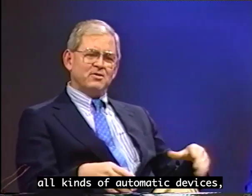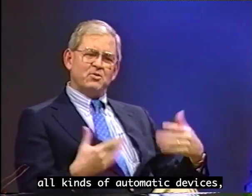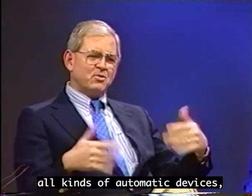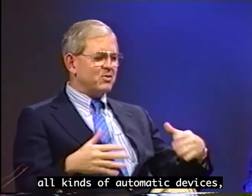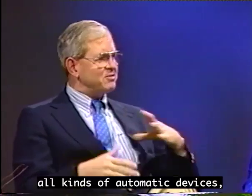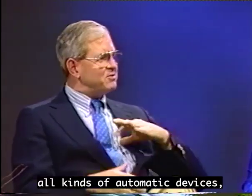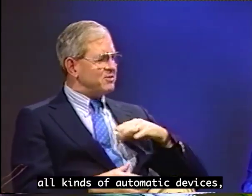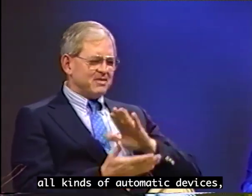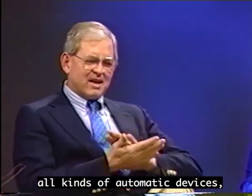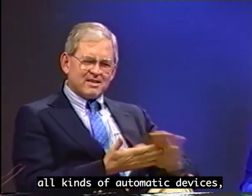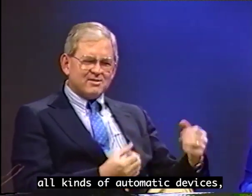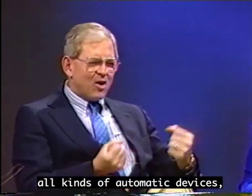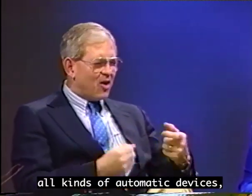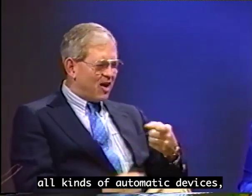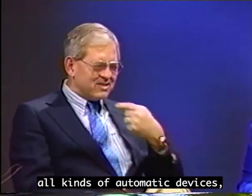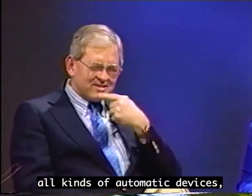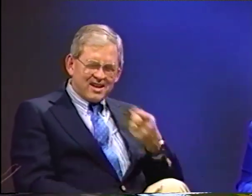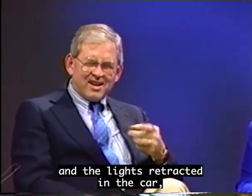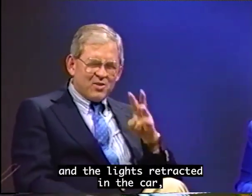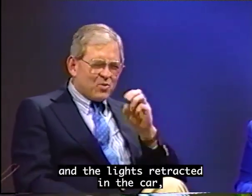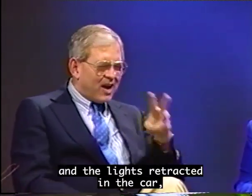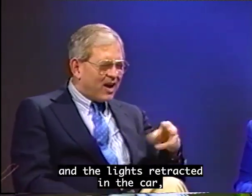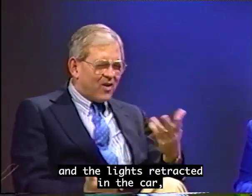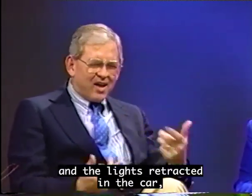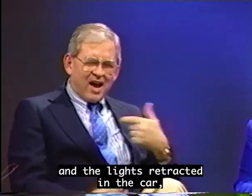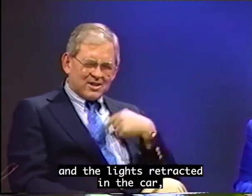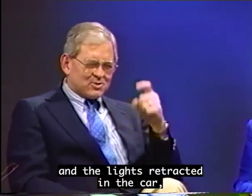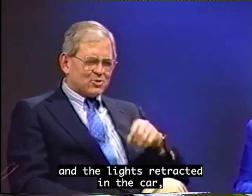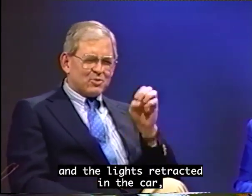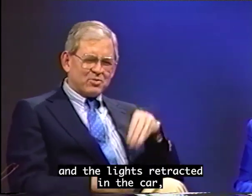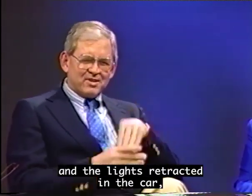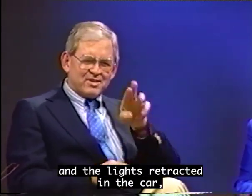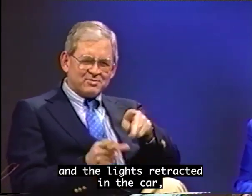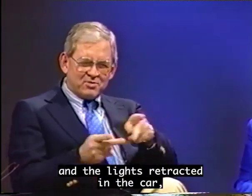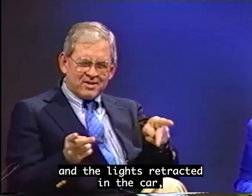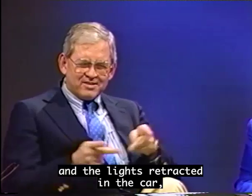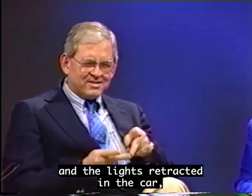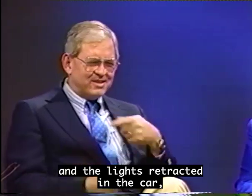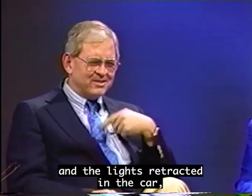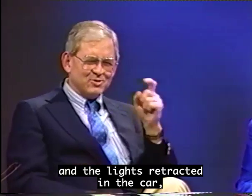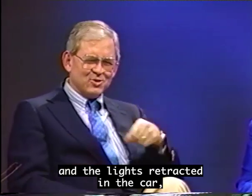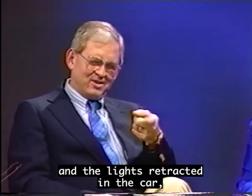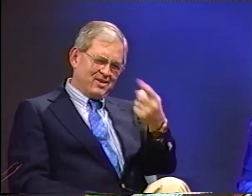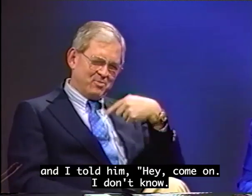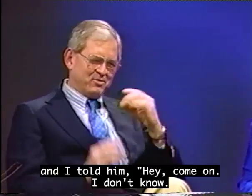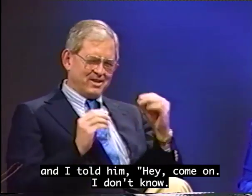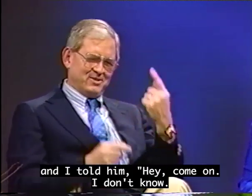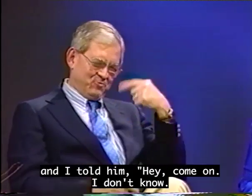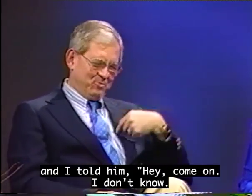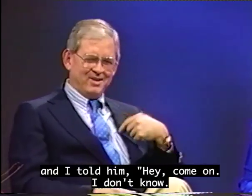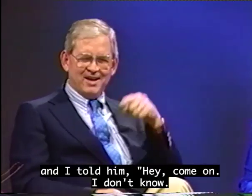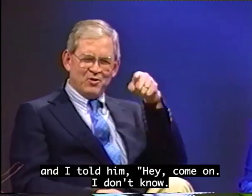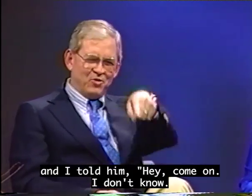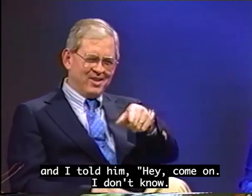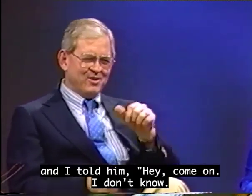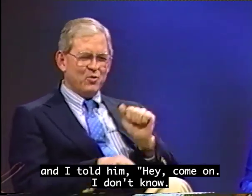all kinds of automatic devices, and the lights retracted in the car. I told him, hey,